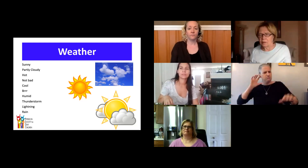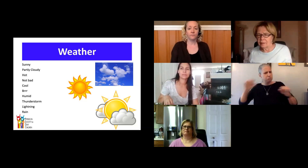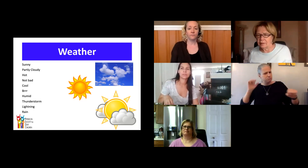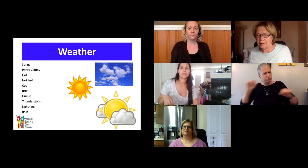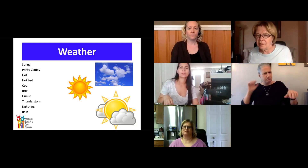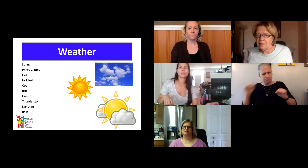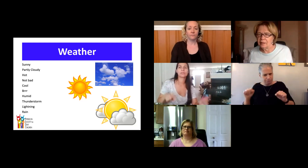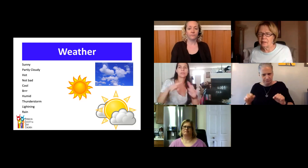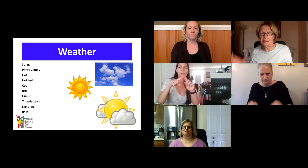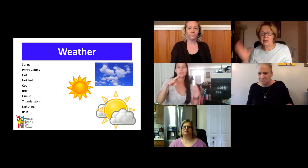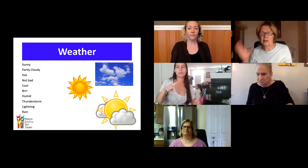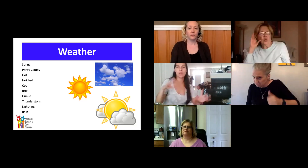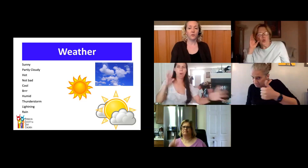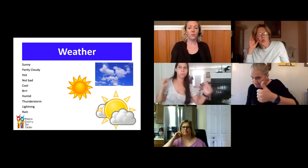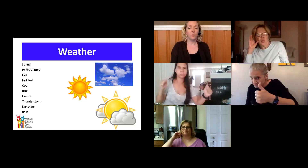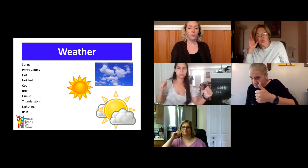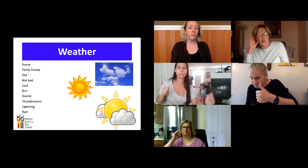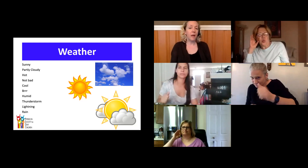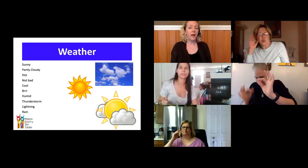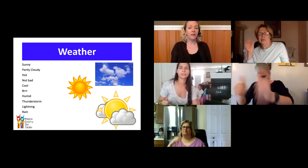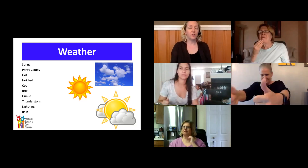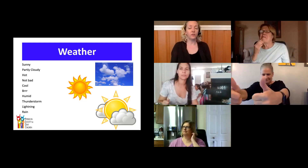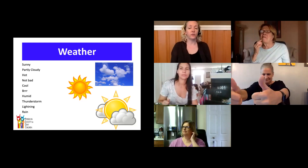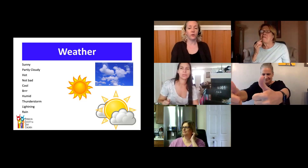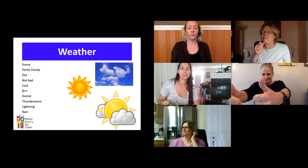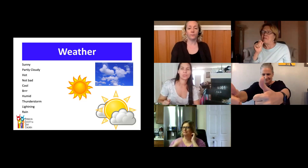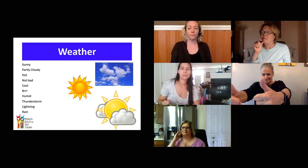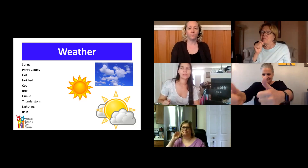So like a bad thunderstorm.